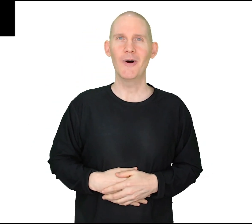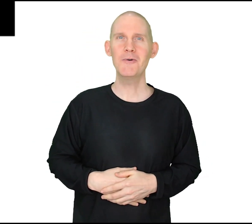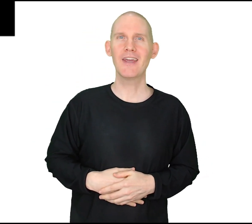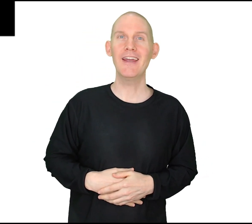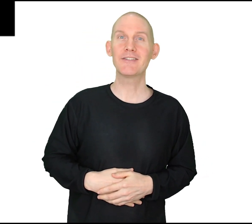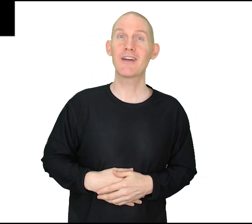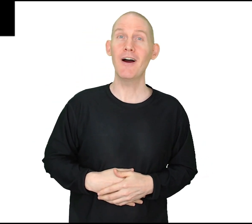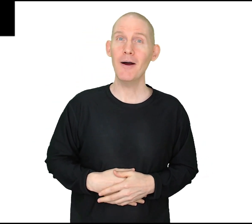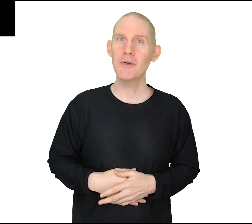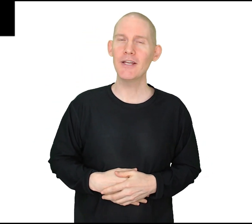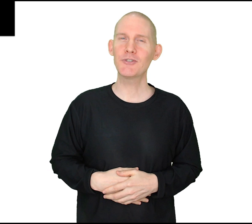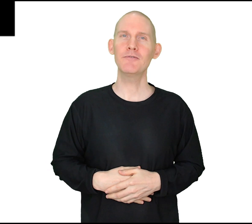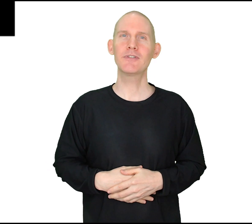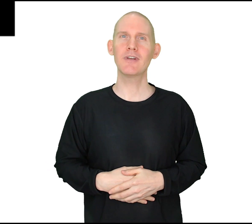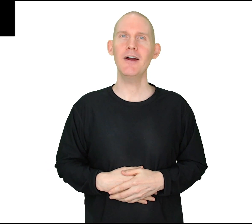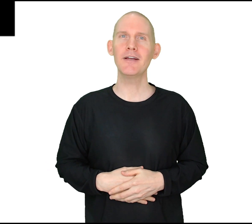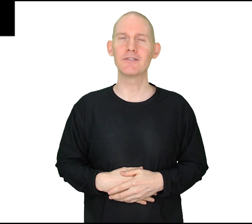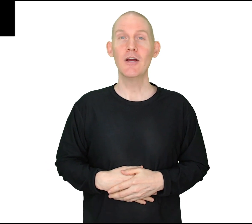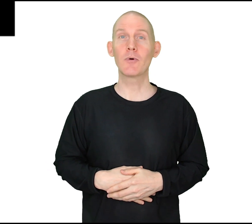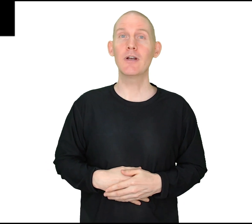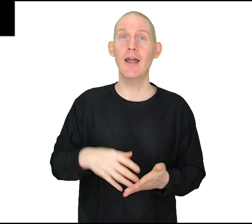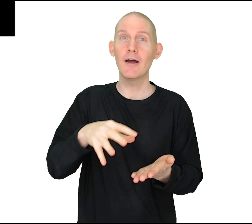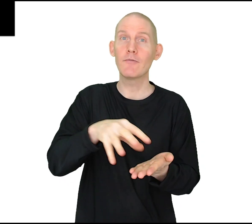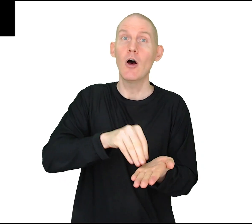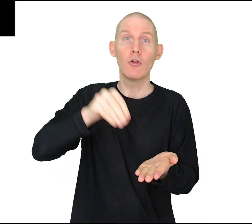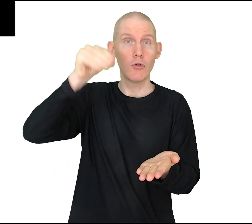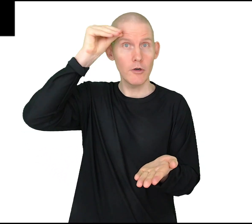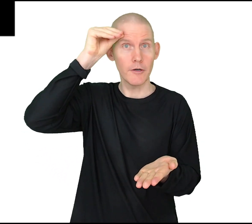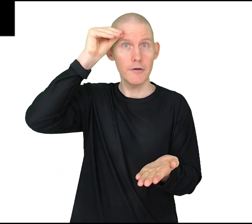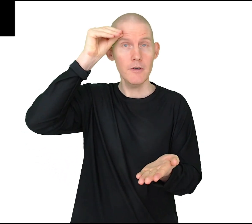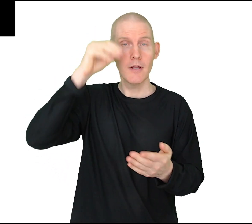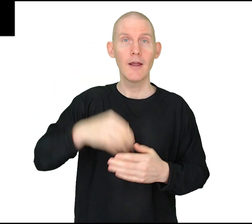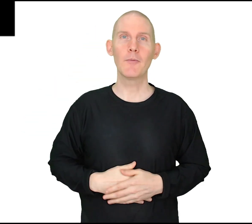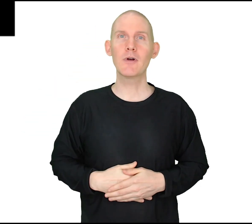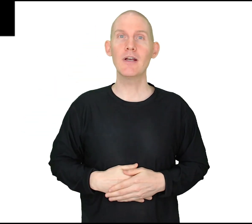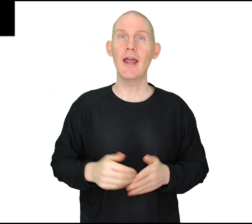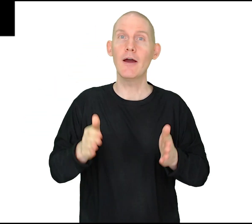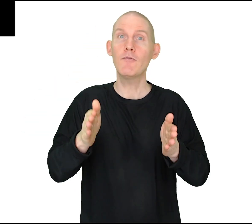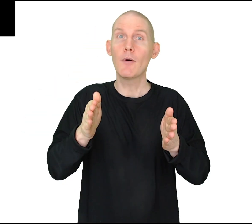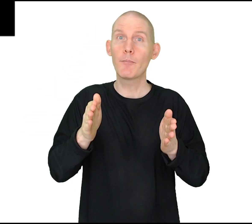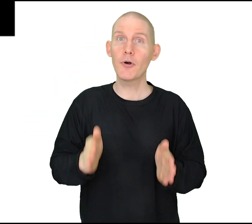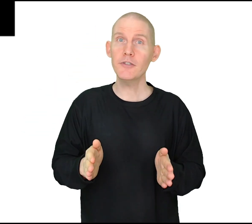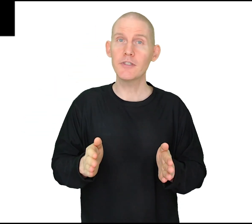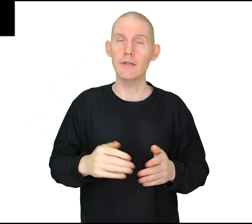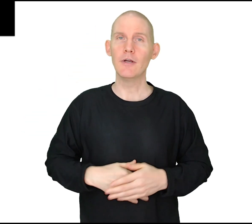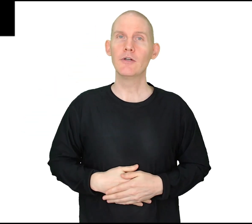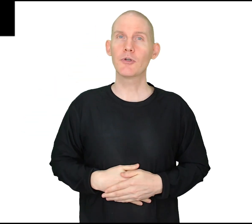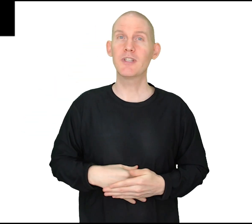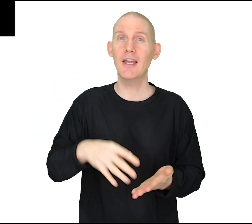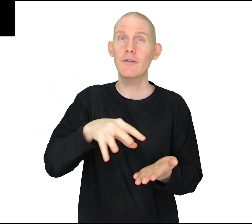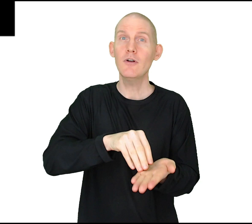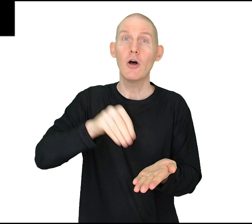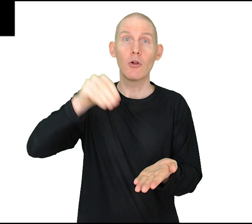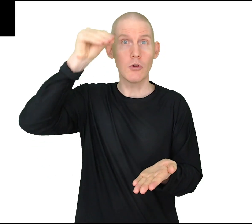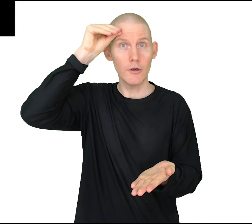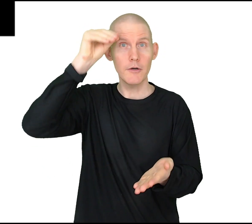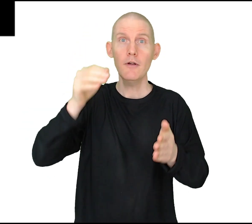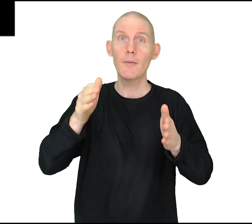Okay, it's a combination of signs. We're going to have learn and we're going to have person. So together, learn